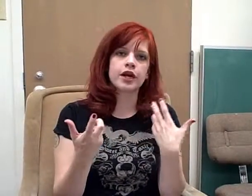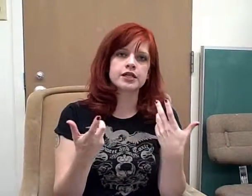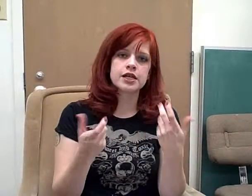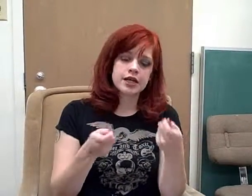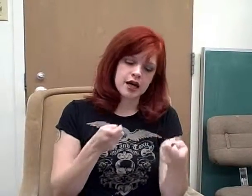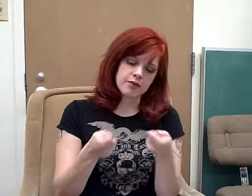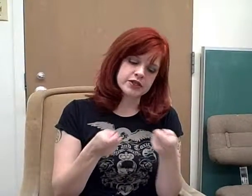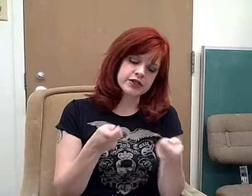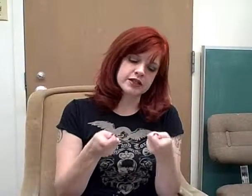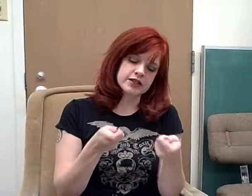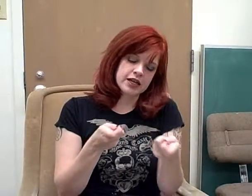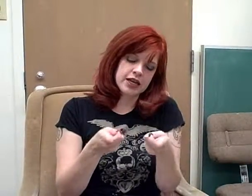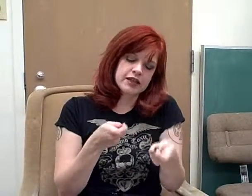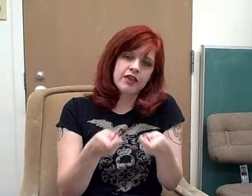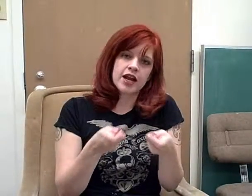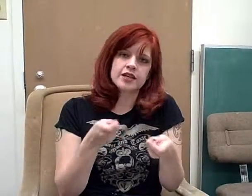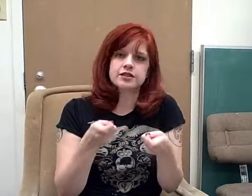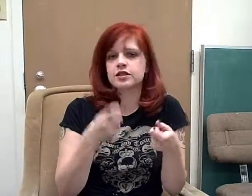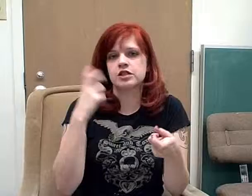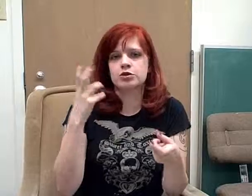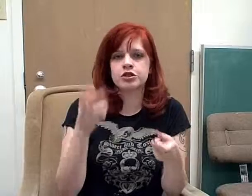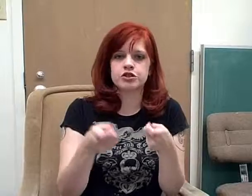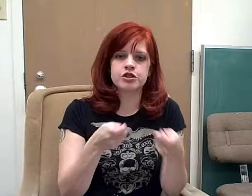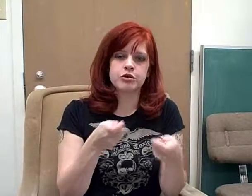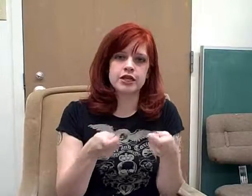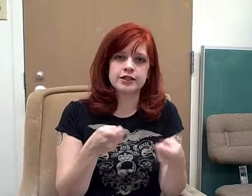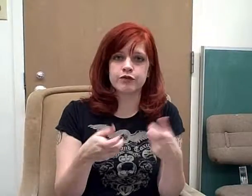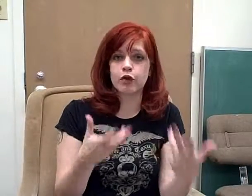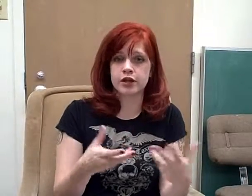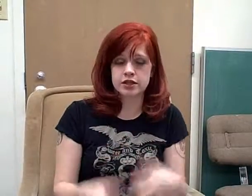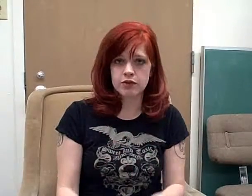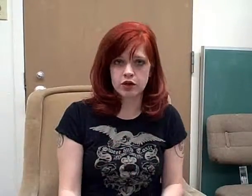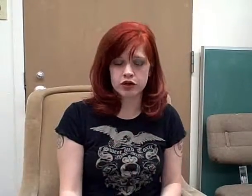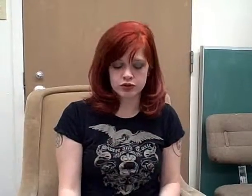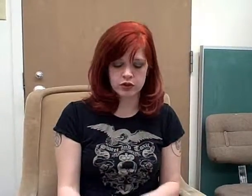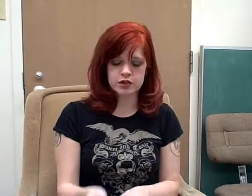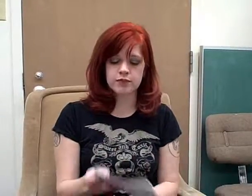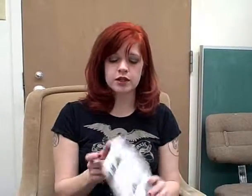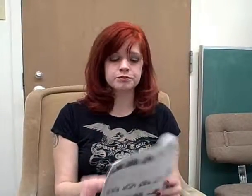operate. This is anything that has conceptually to do with the idea of running something or controlling something.